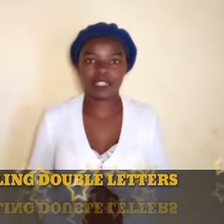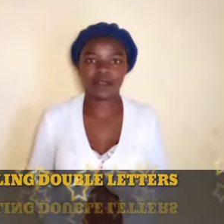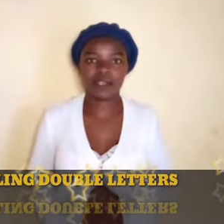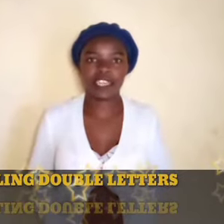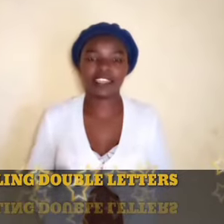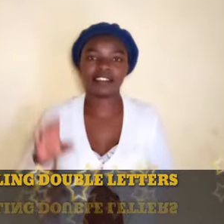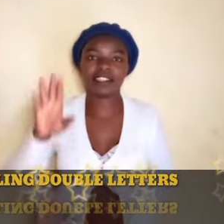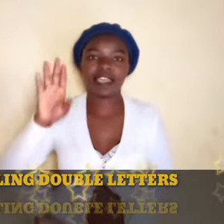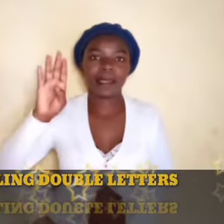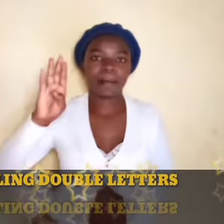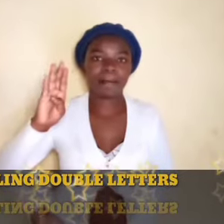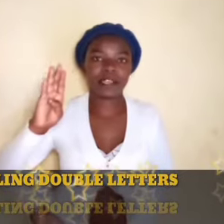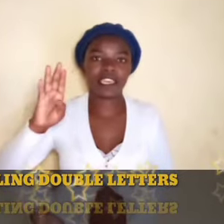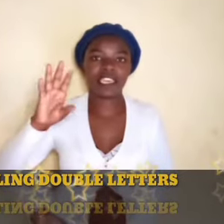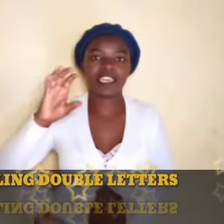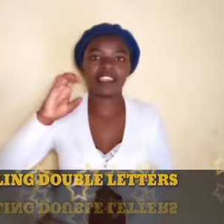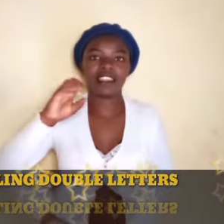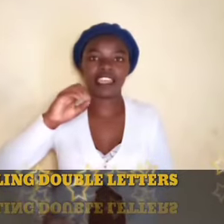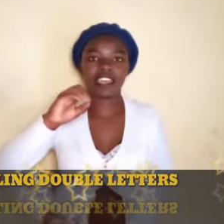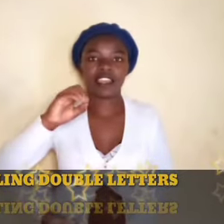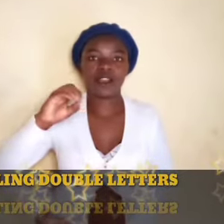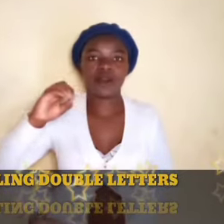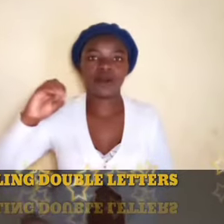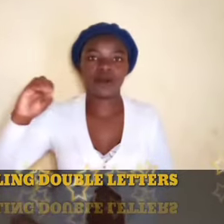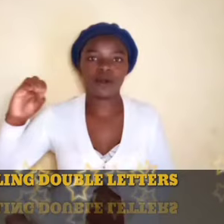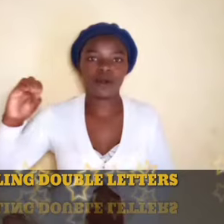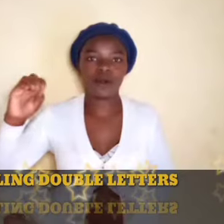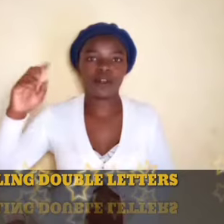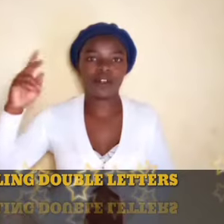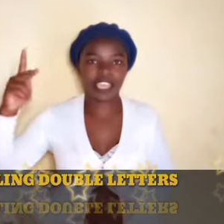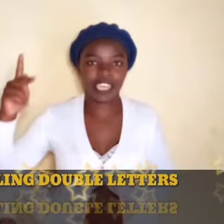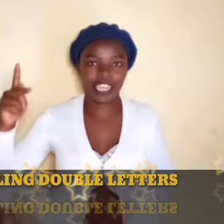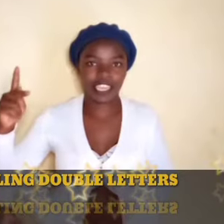do is B, then O-K,